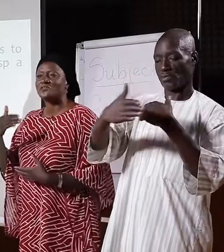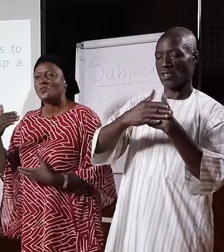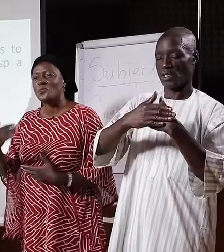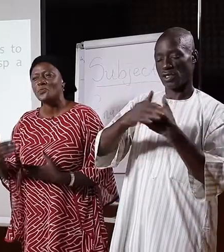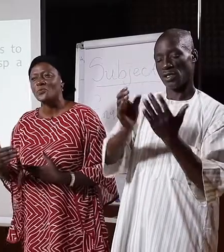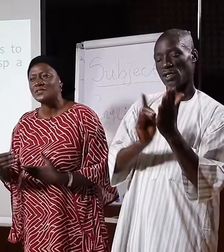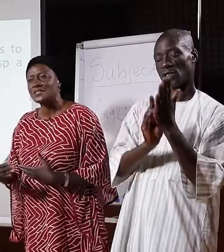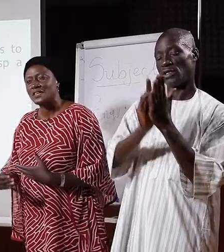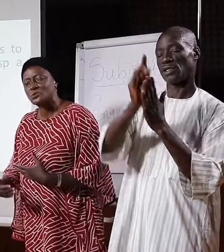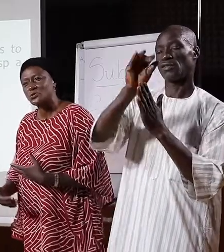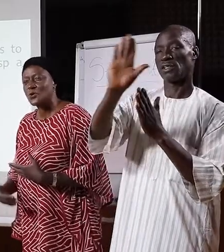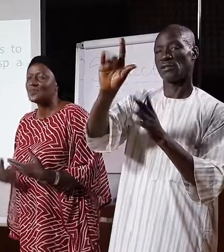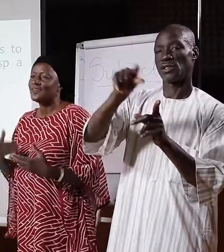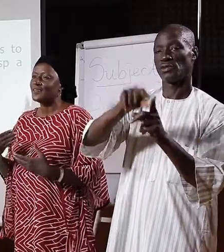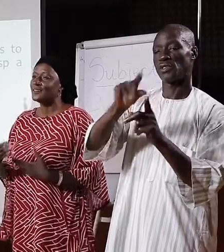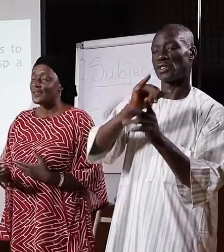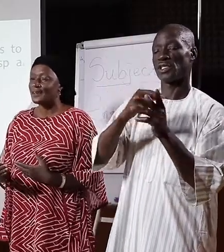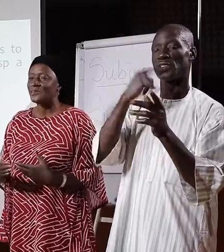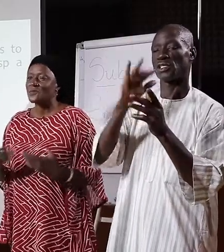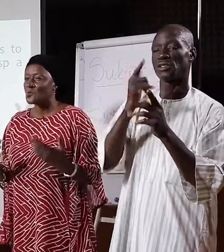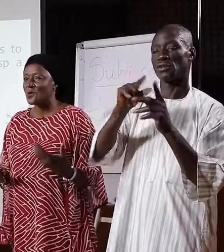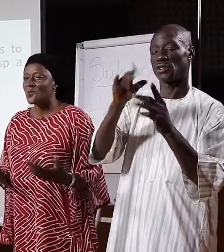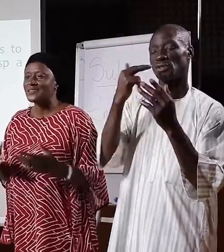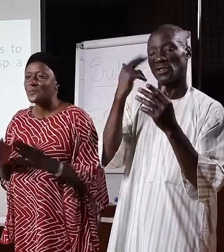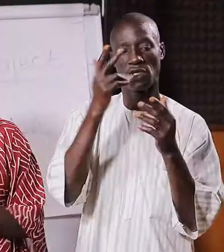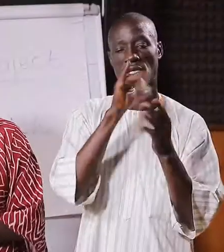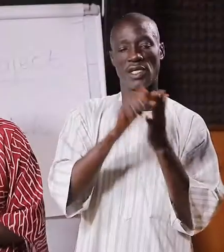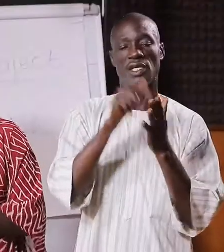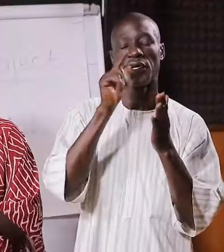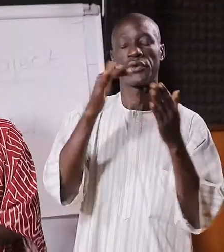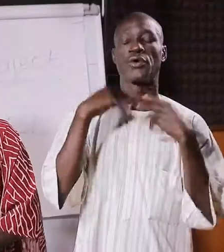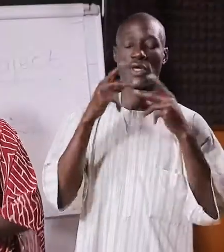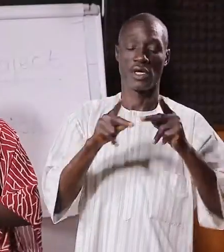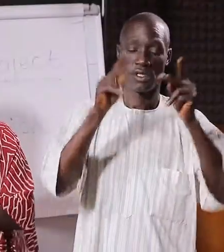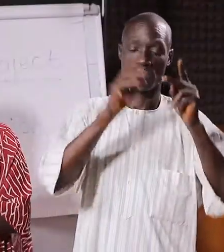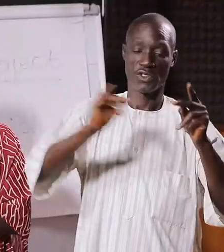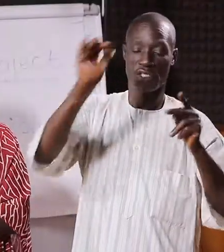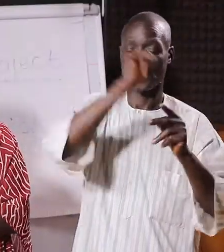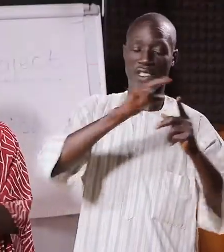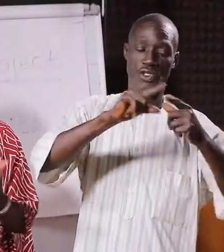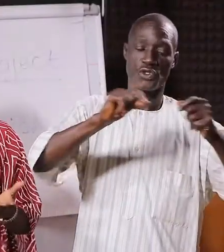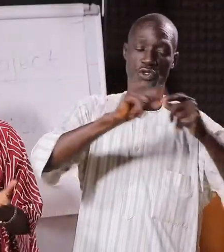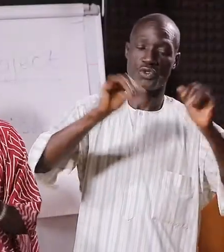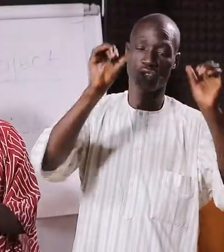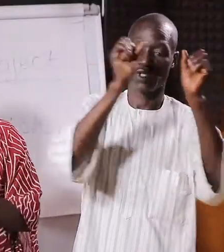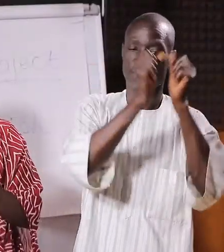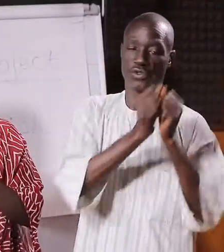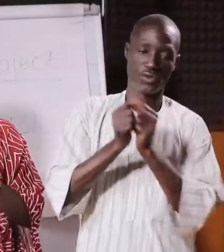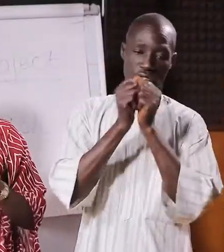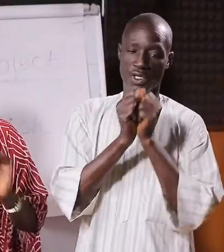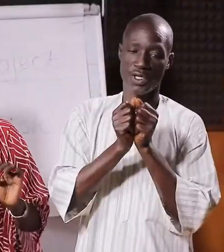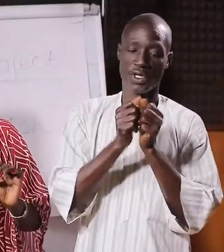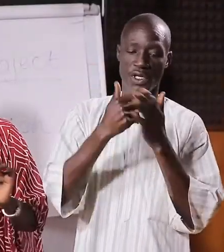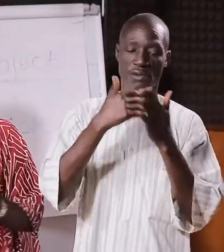words, you develop things that you saw. Then, you are already putting a composition together. Before you know it, you have